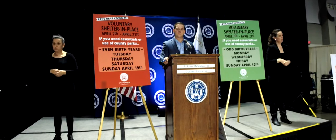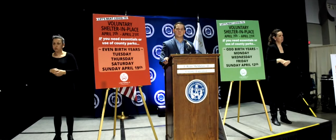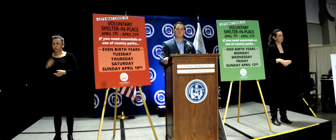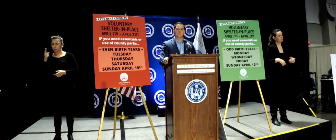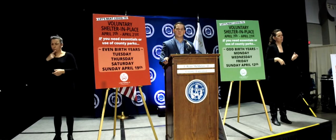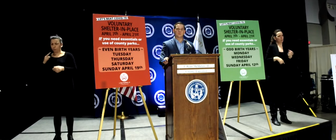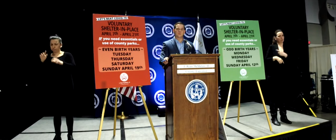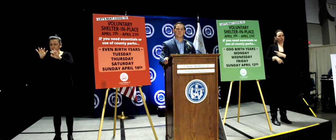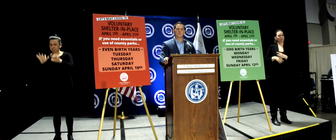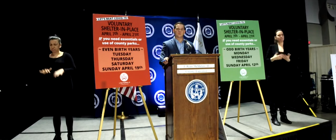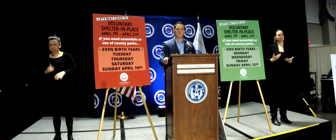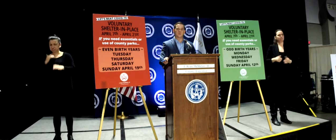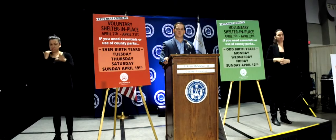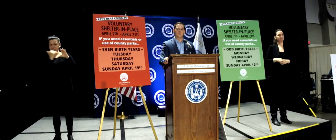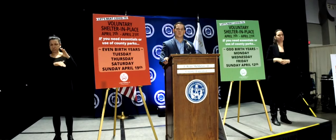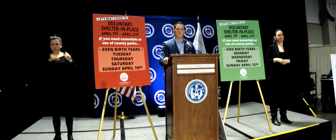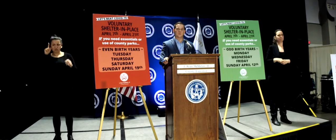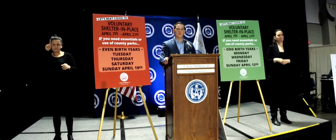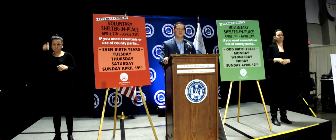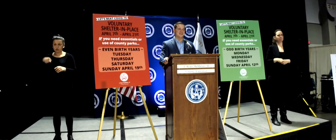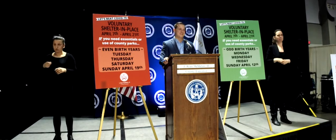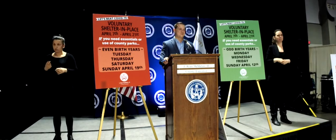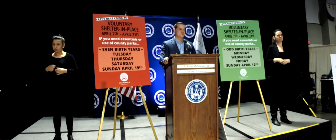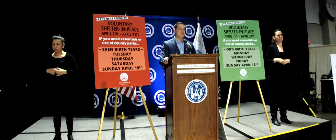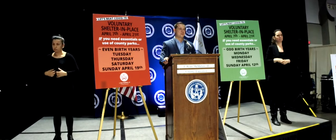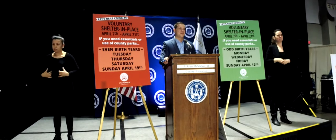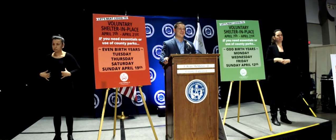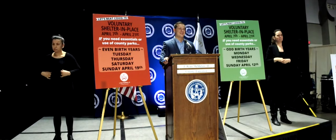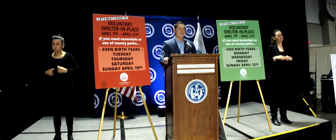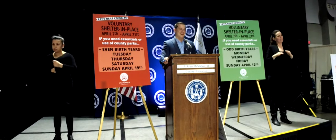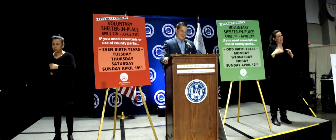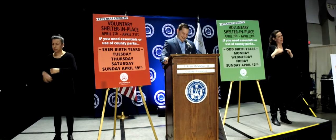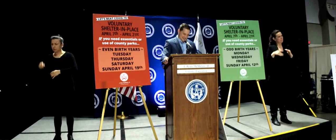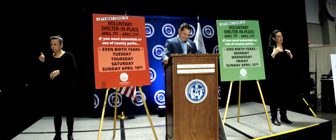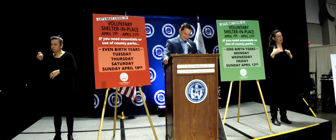a credible golf course that isn't happy with this?